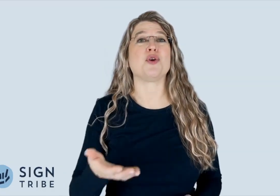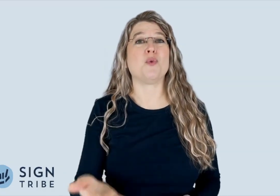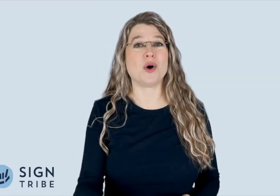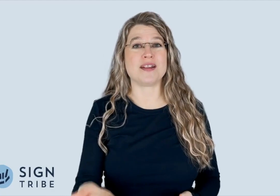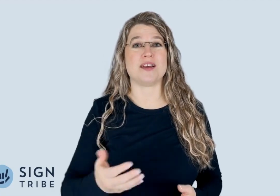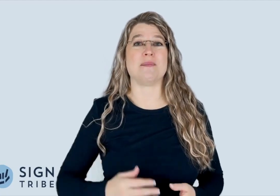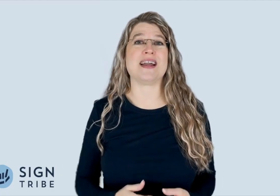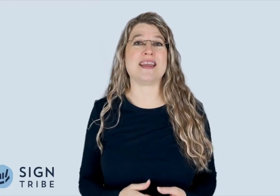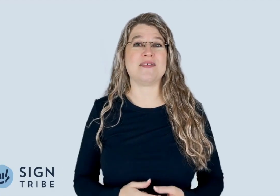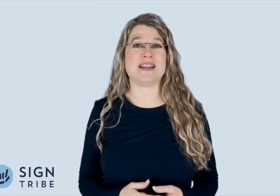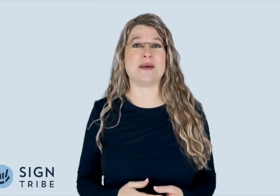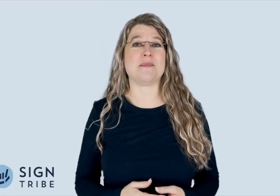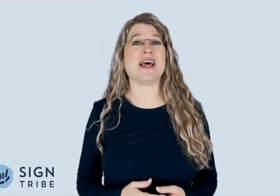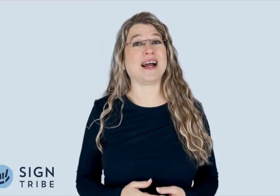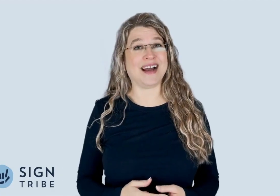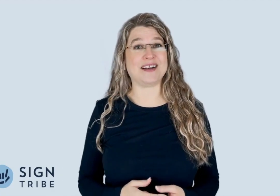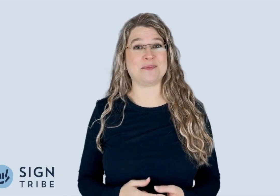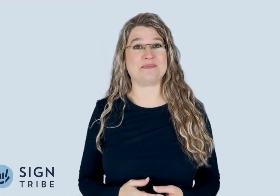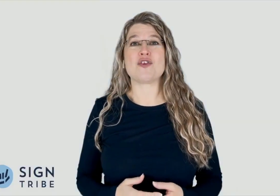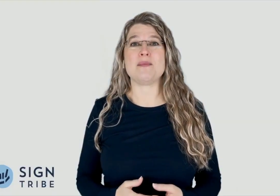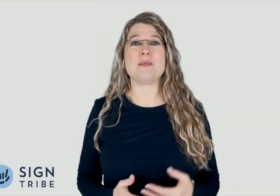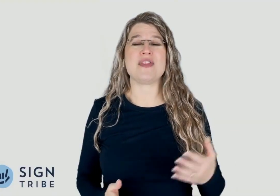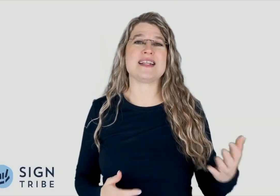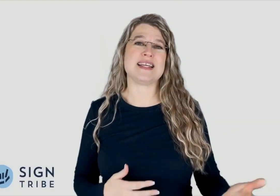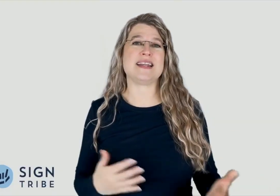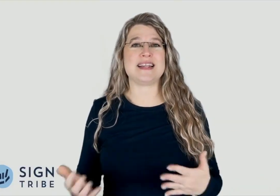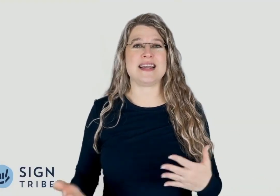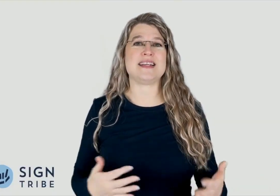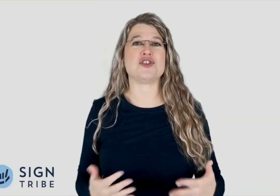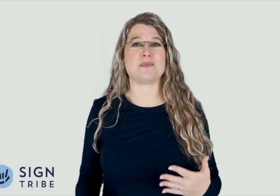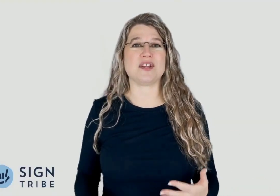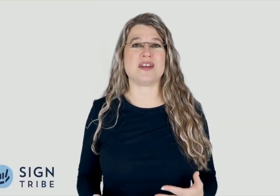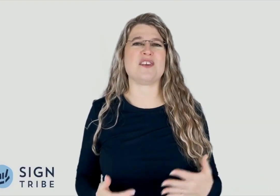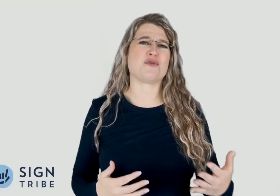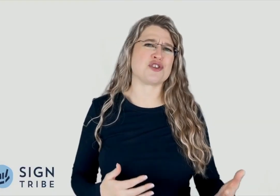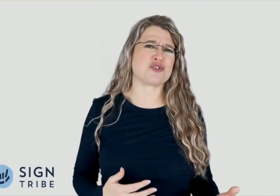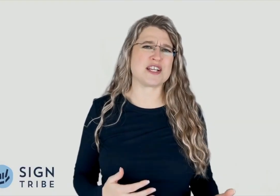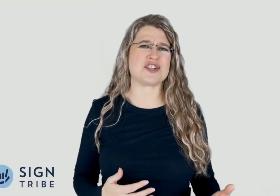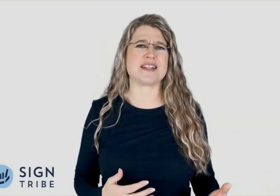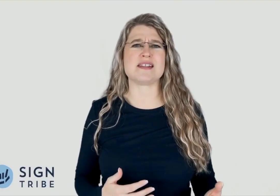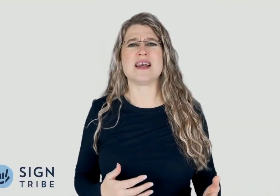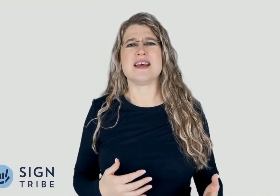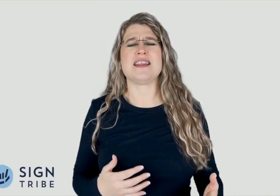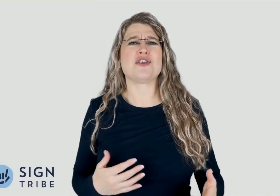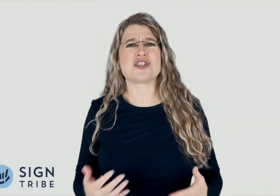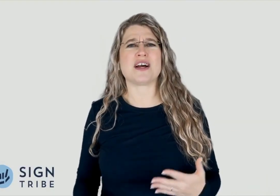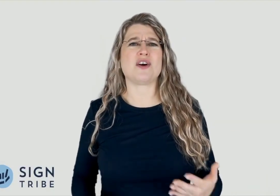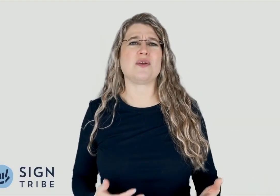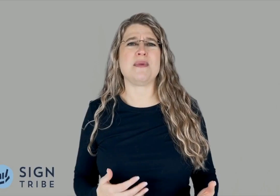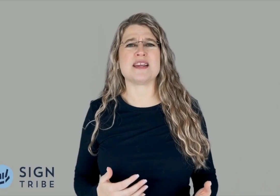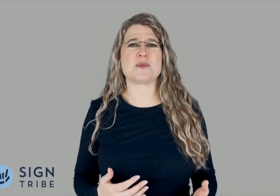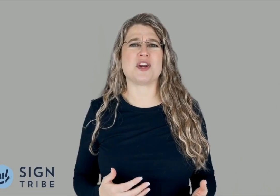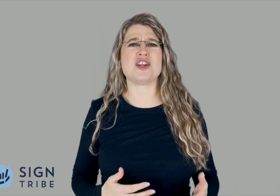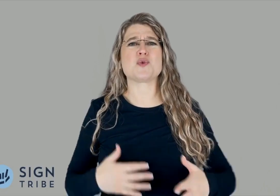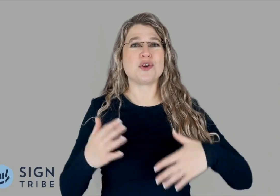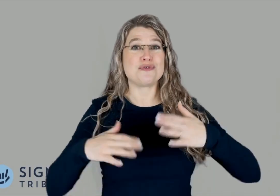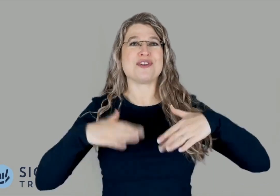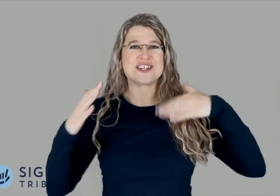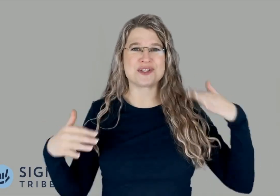reward them by giving them that item. Remember that day-to-day teachability and frustrations that your child may experience will fluctuate,